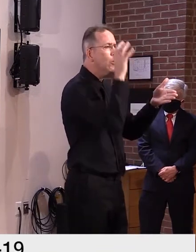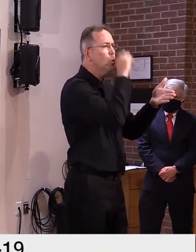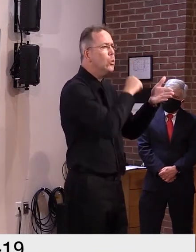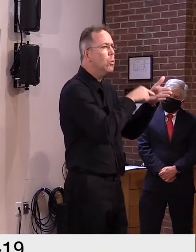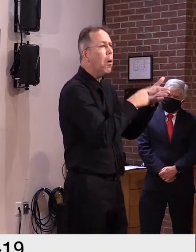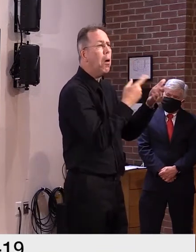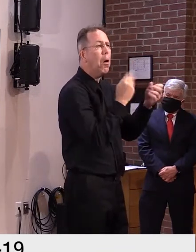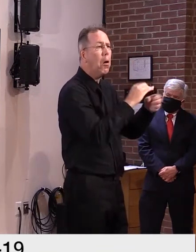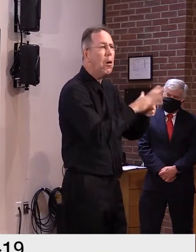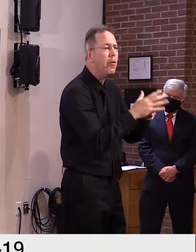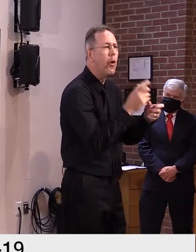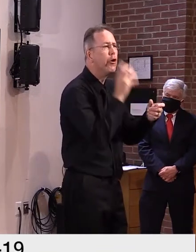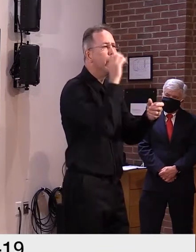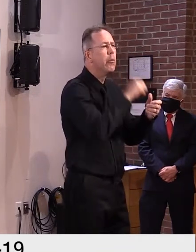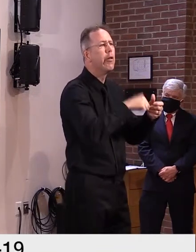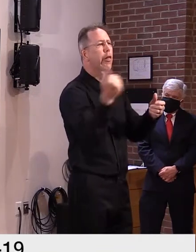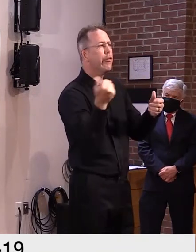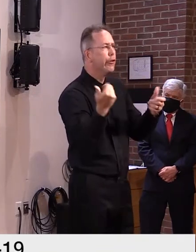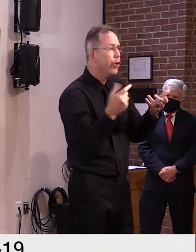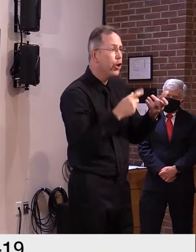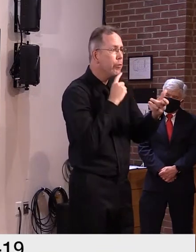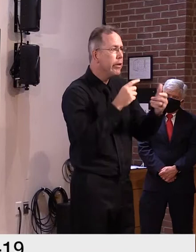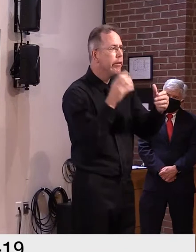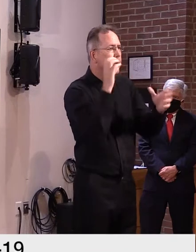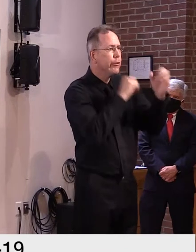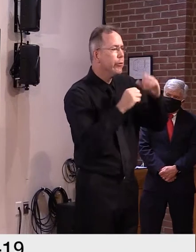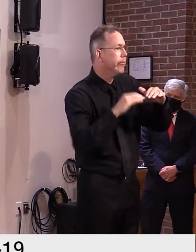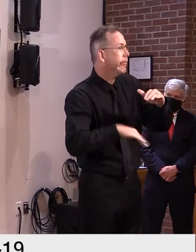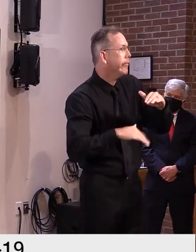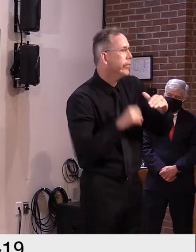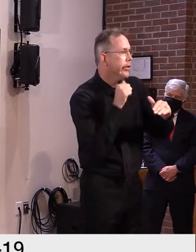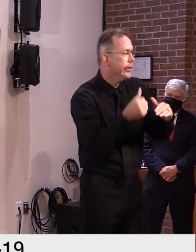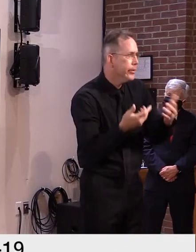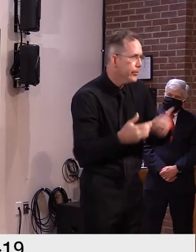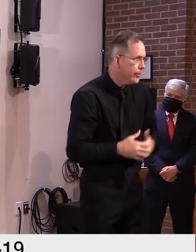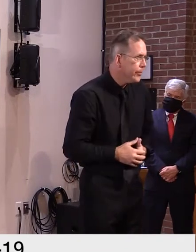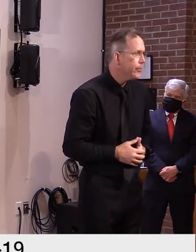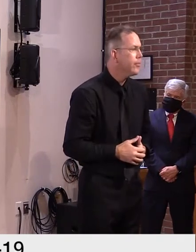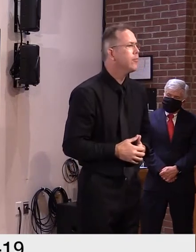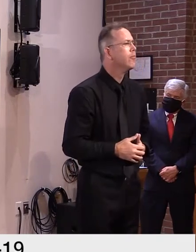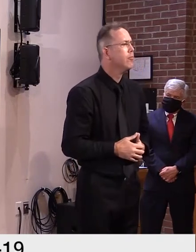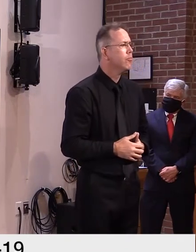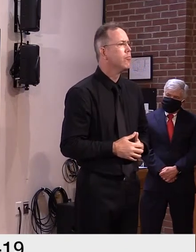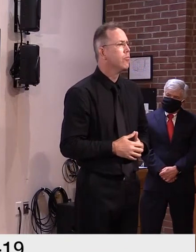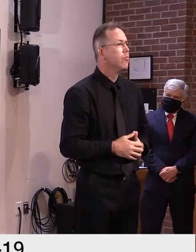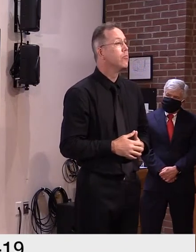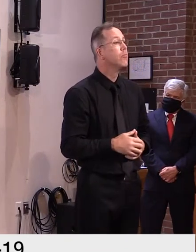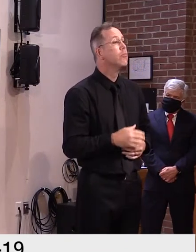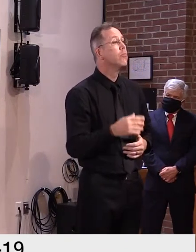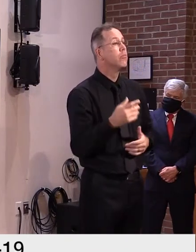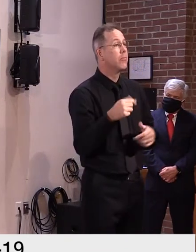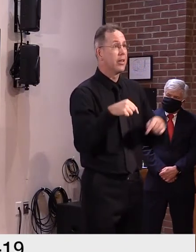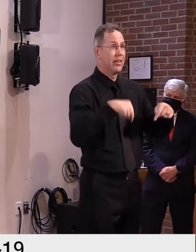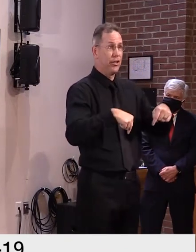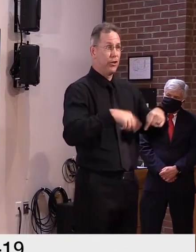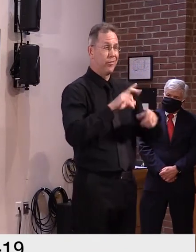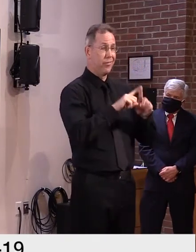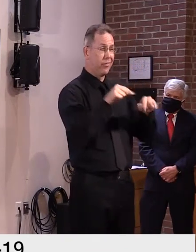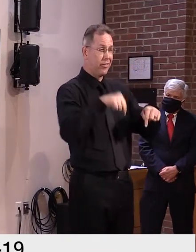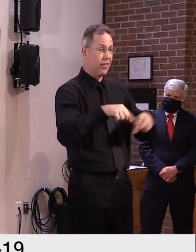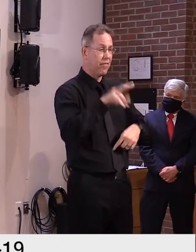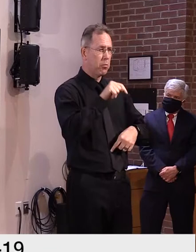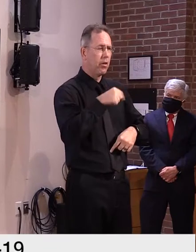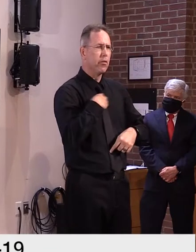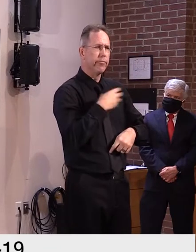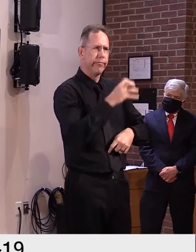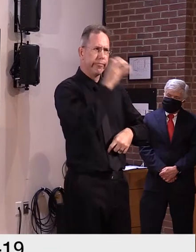recognized as having COVID as part of the mix. I'd like to think in Vermont we're pretty strict about it and have a pretty